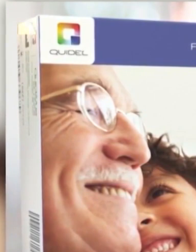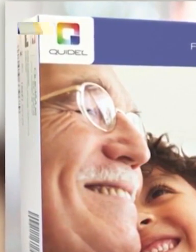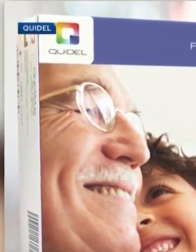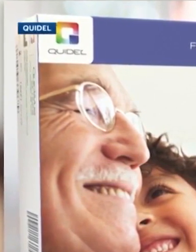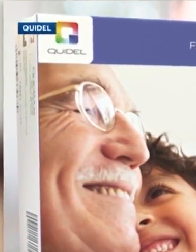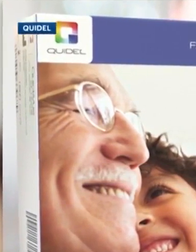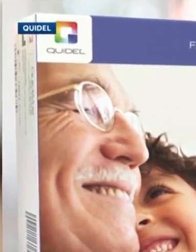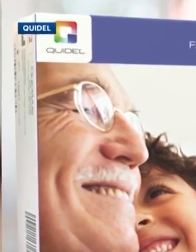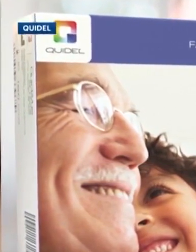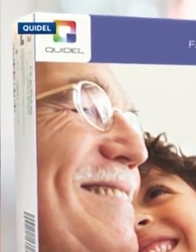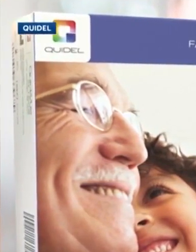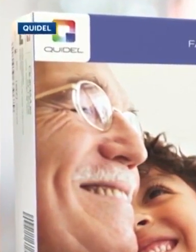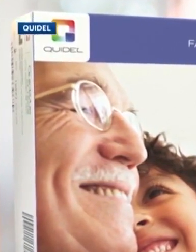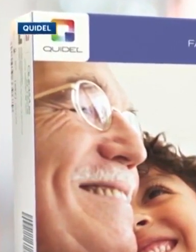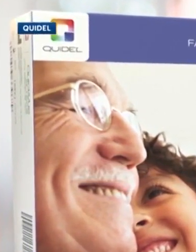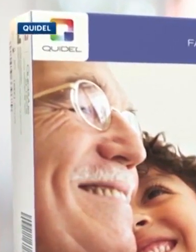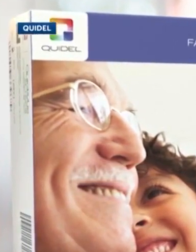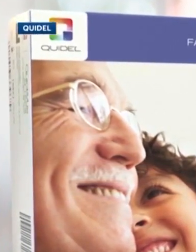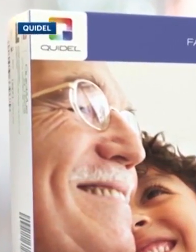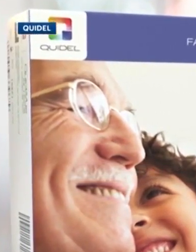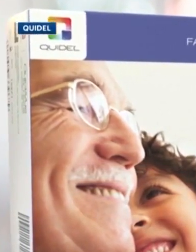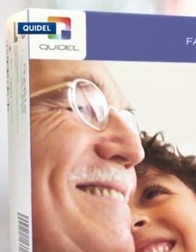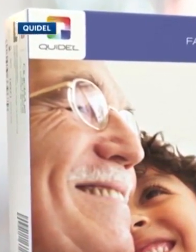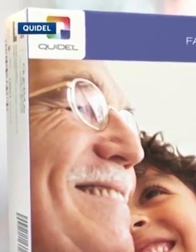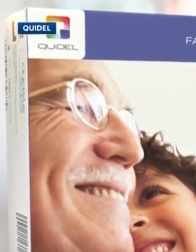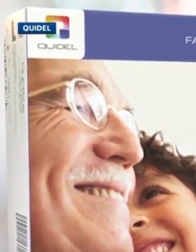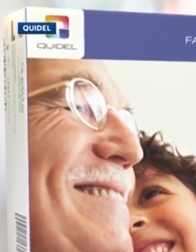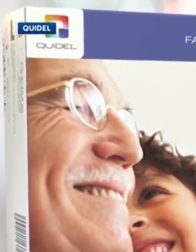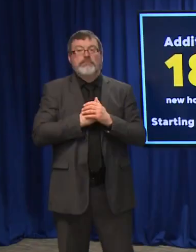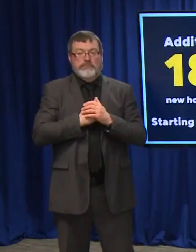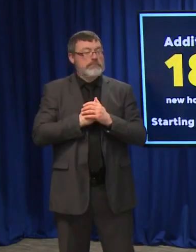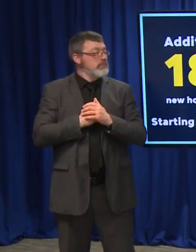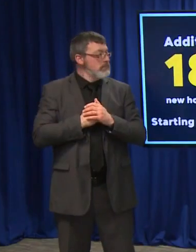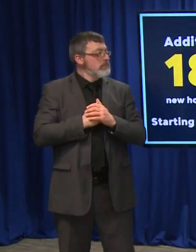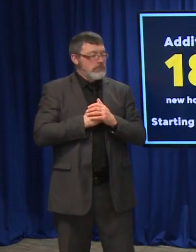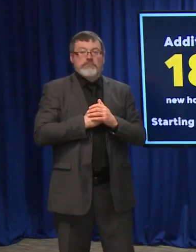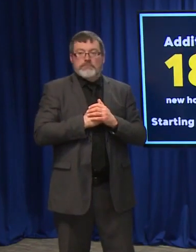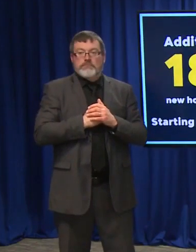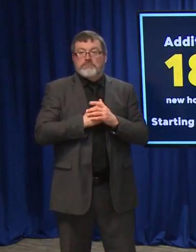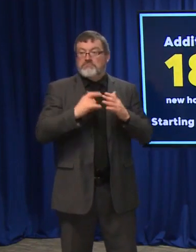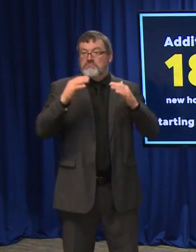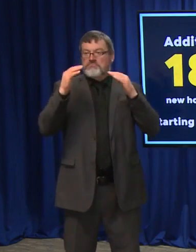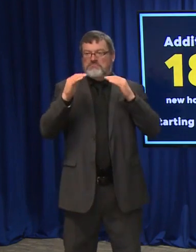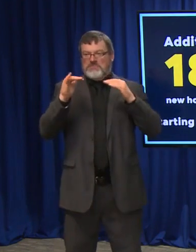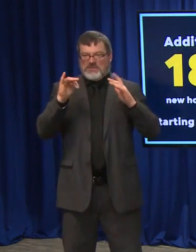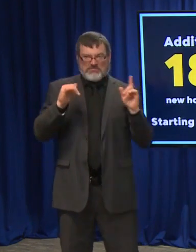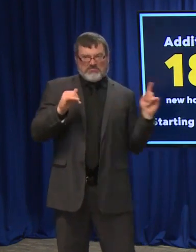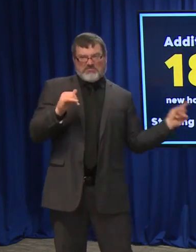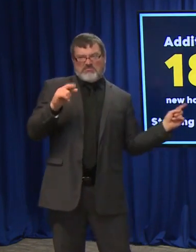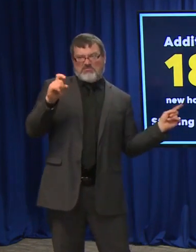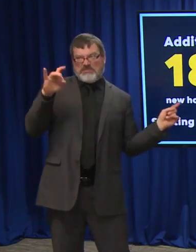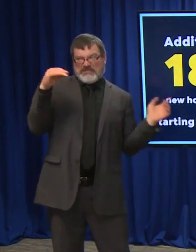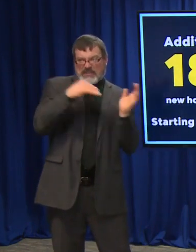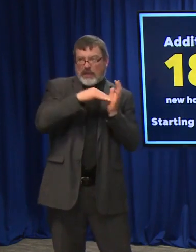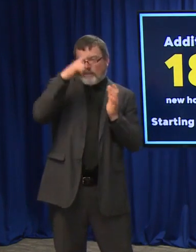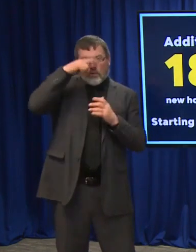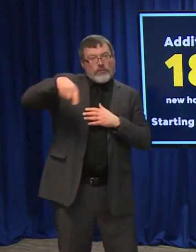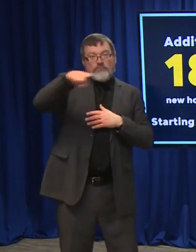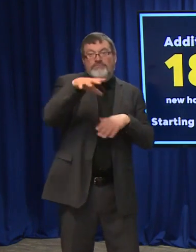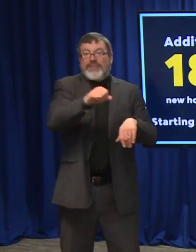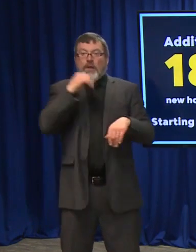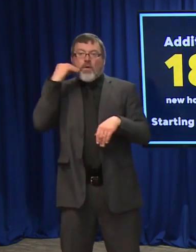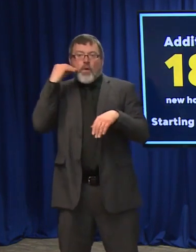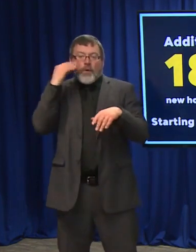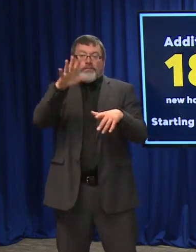that could not order a kit when they were first offered. We're estimating about another 180,000 households will be able to click